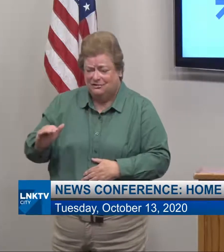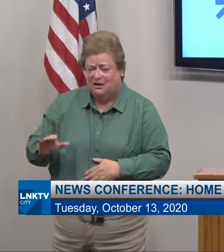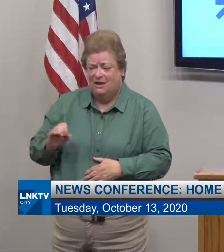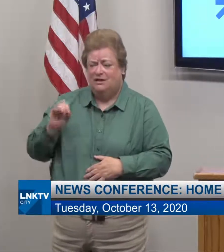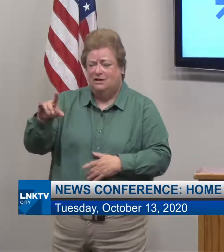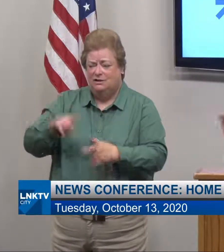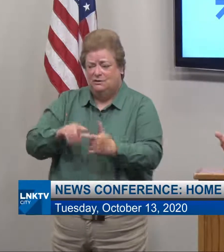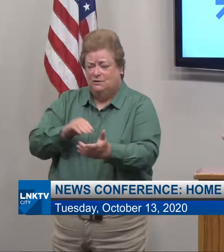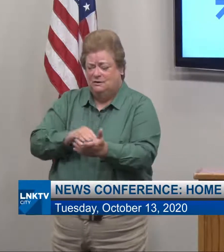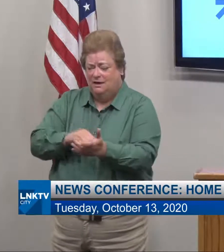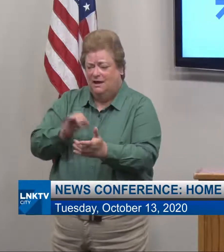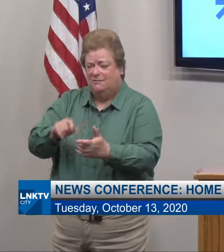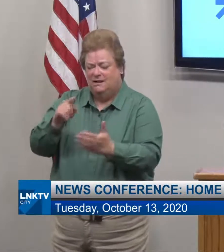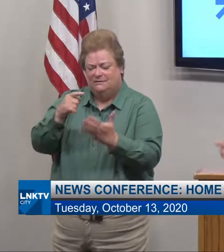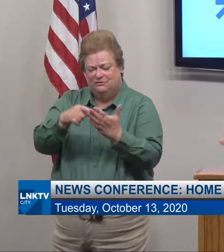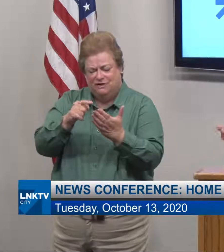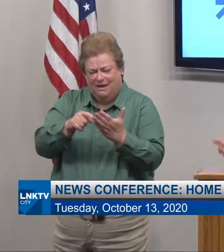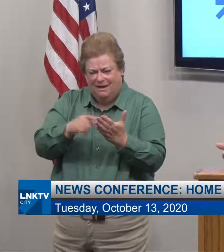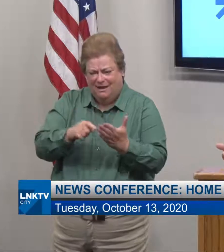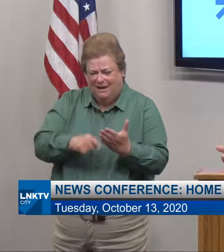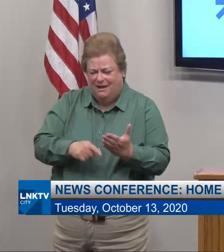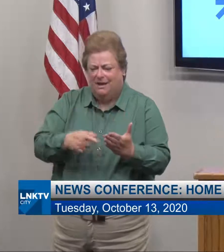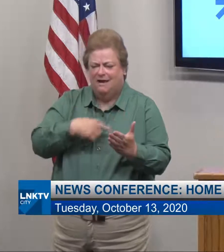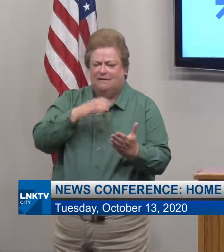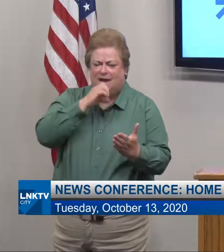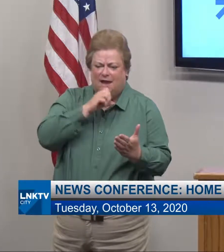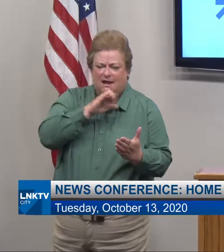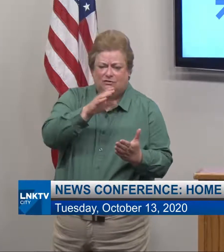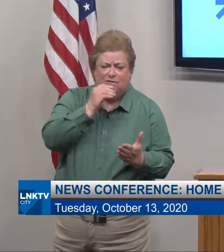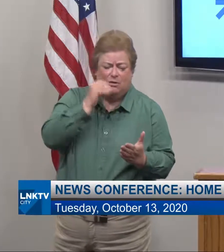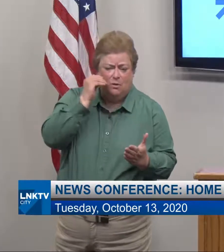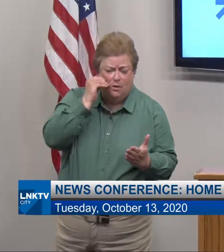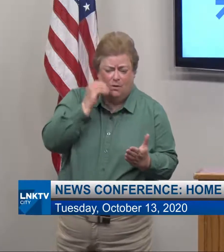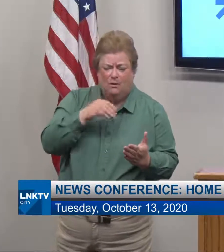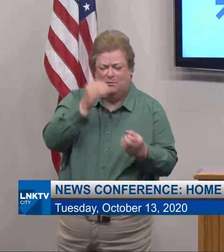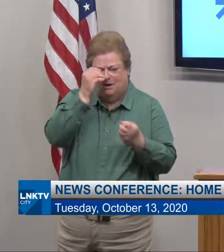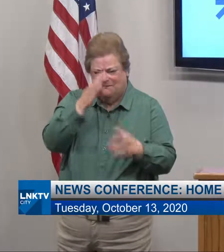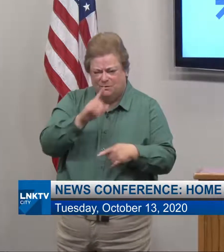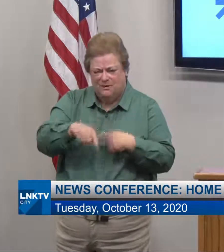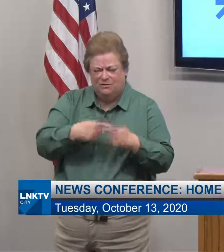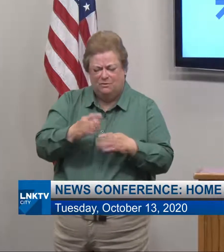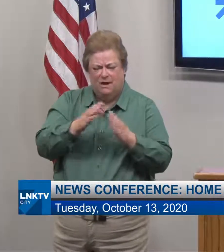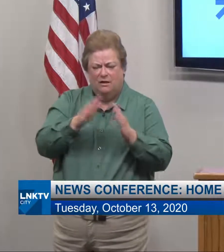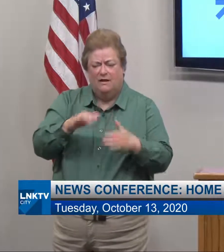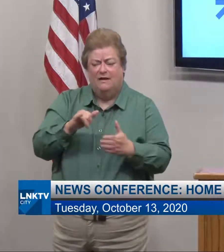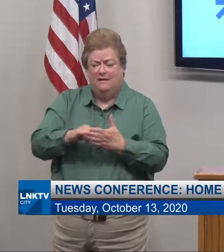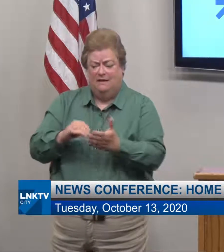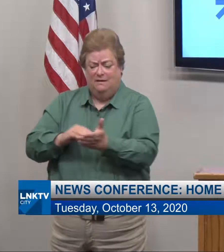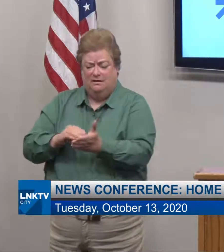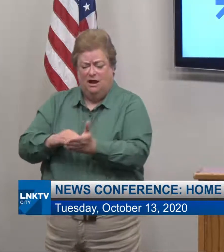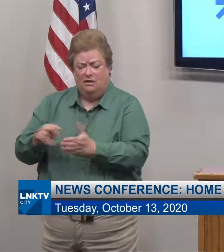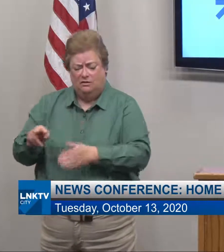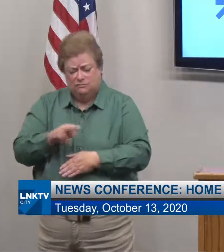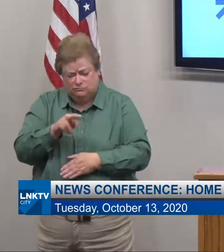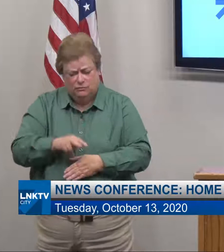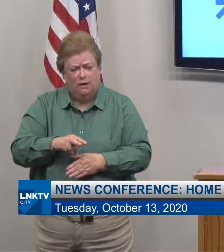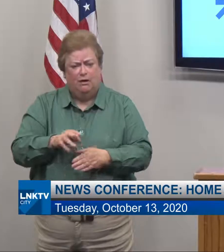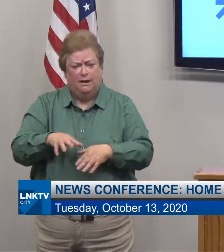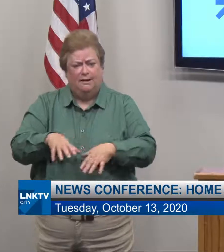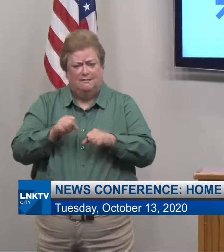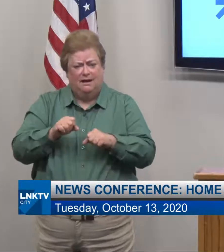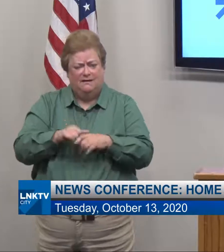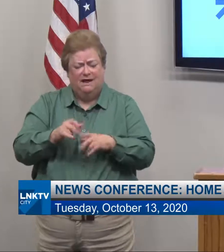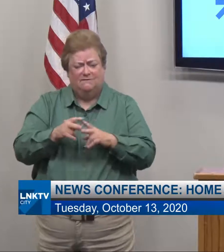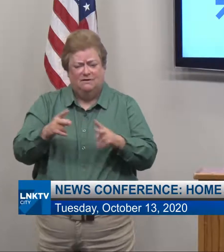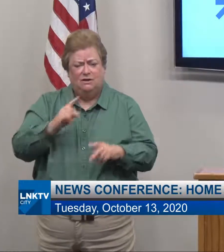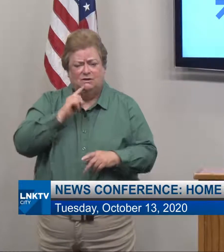form that includes a checklist item about the age of your home, information that pediatricians take really seriously so they can